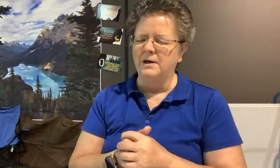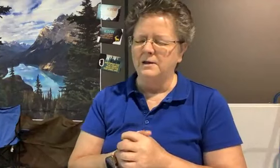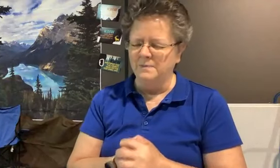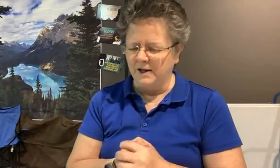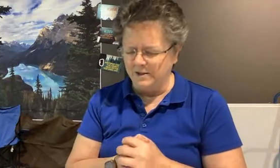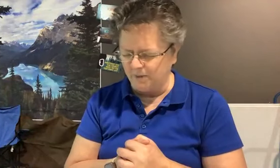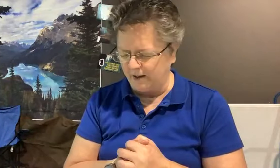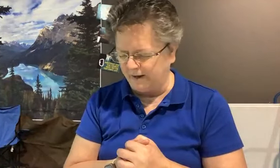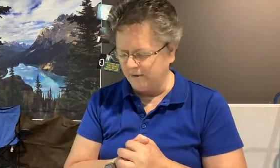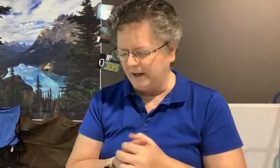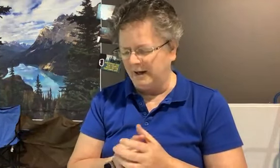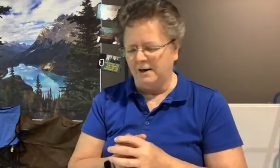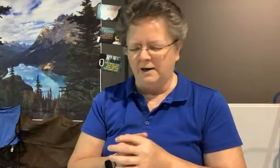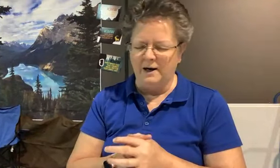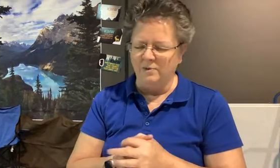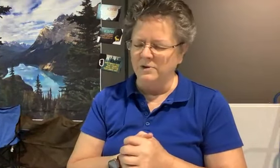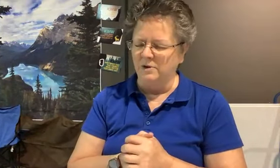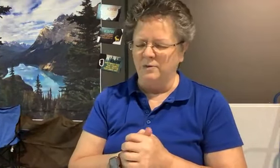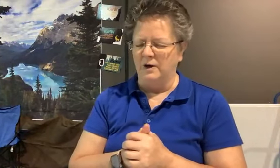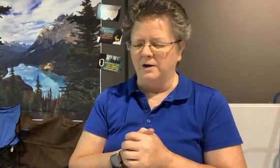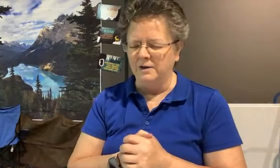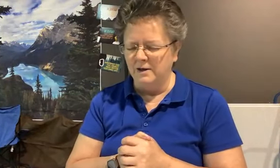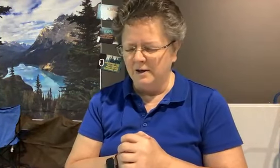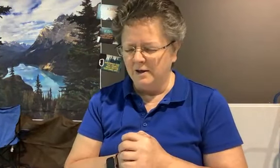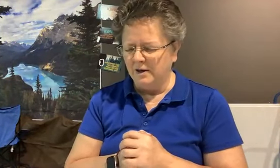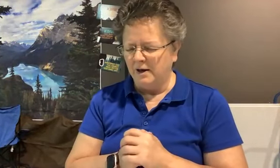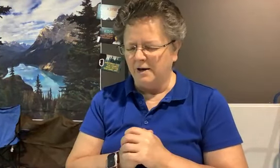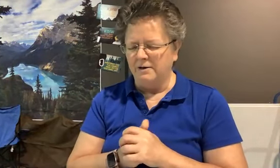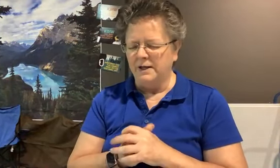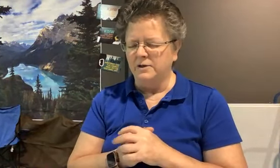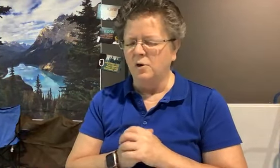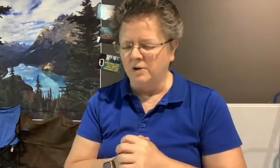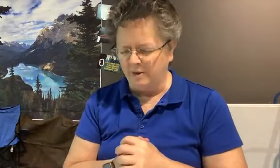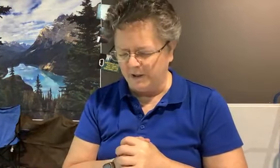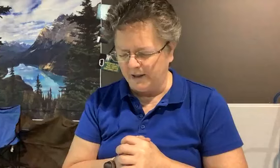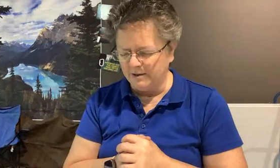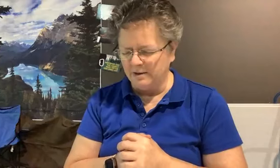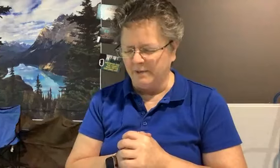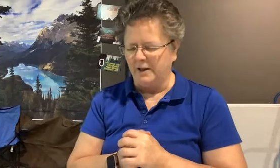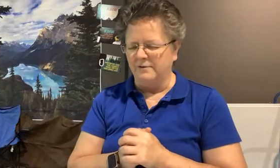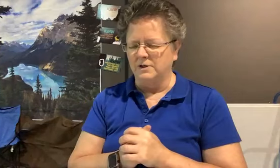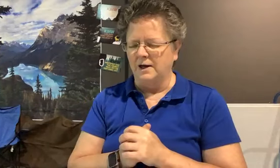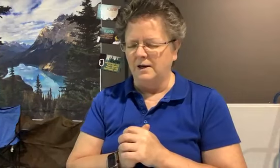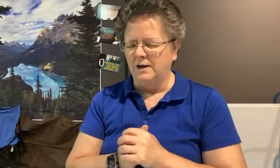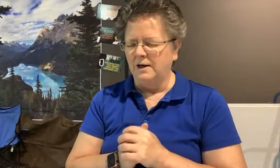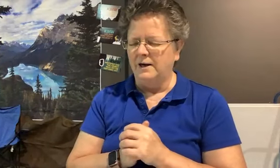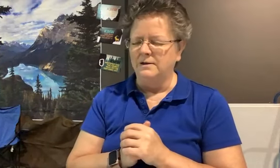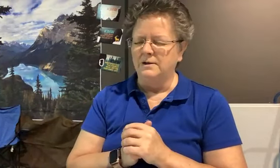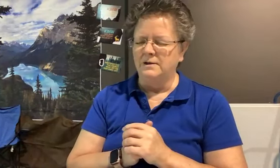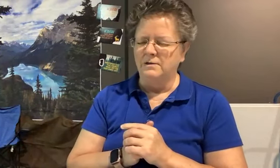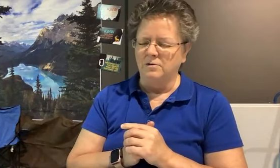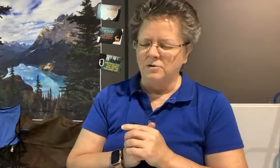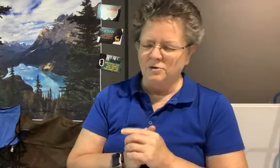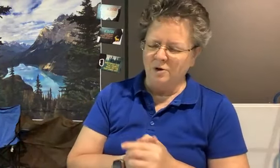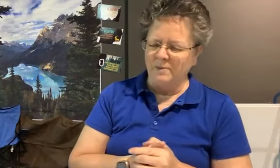that applies to my life today, and I was so wrong. It totally applies to my life today. And there's so much